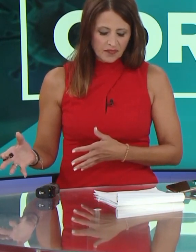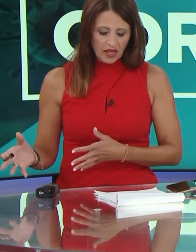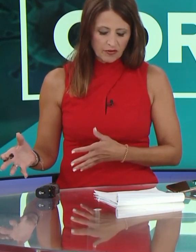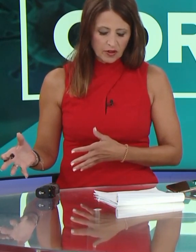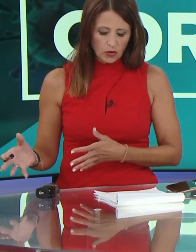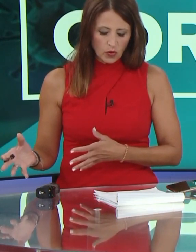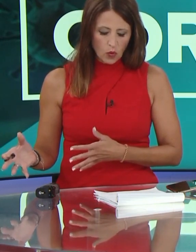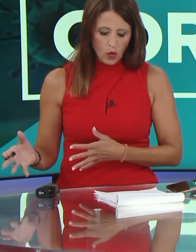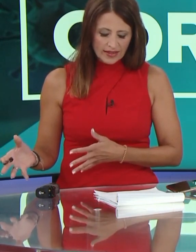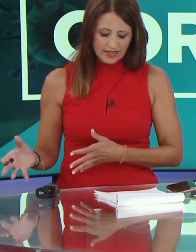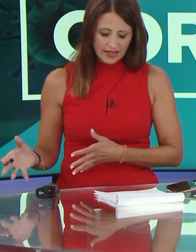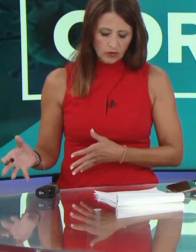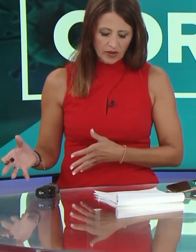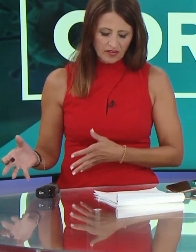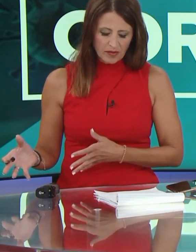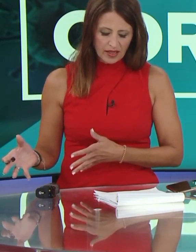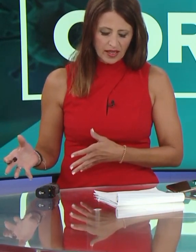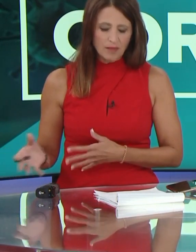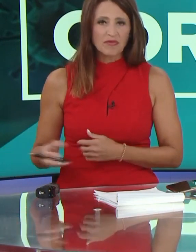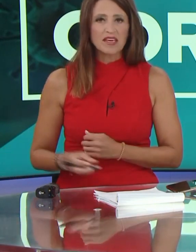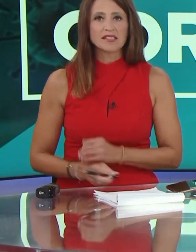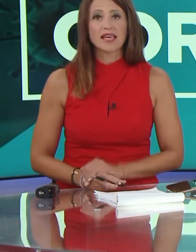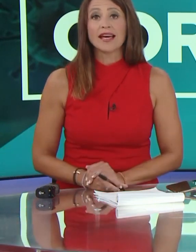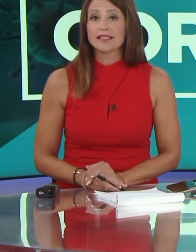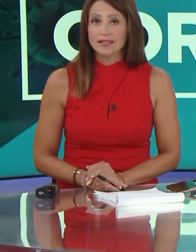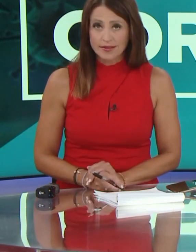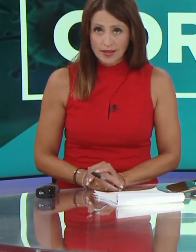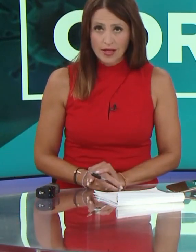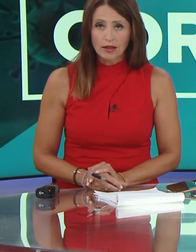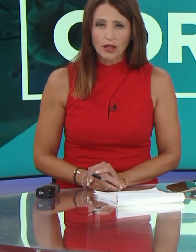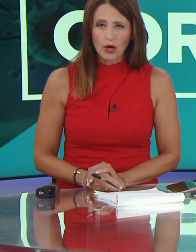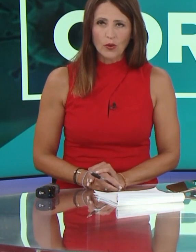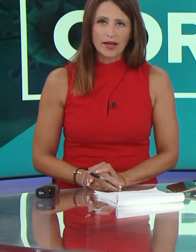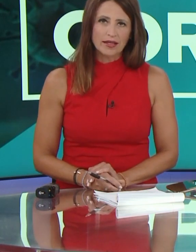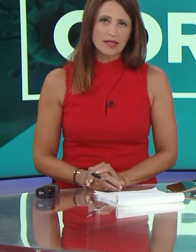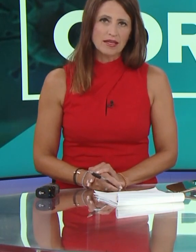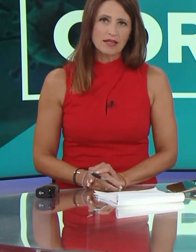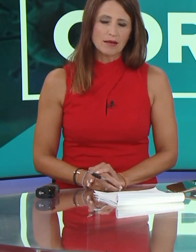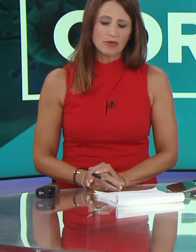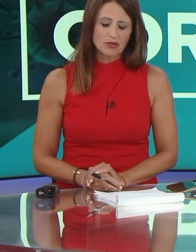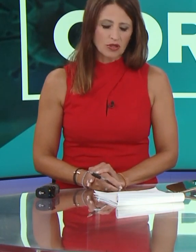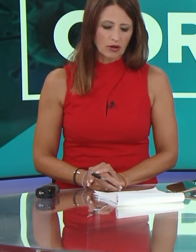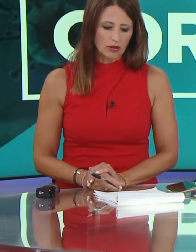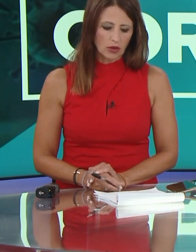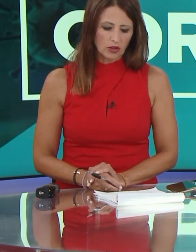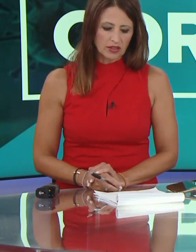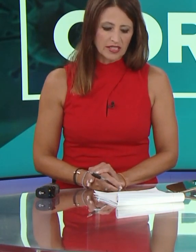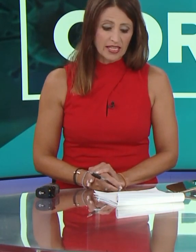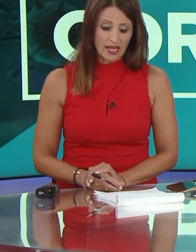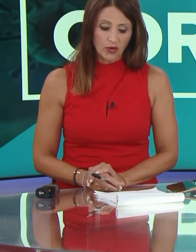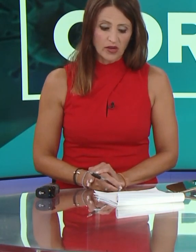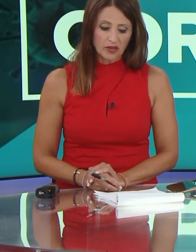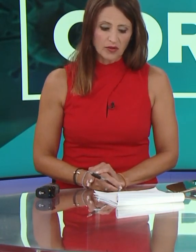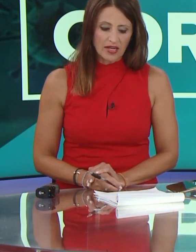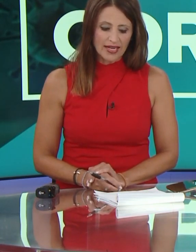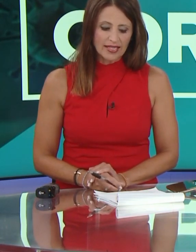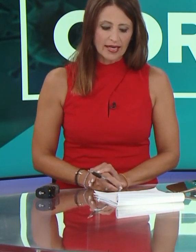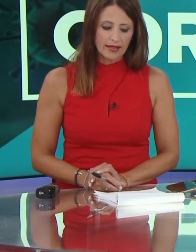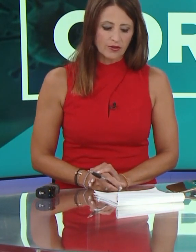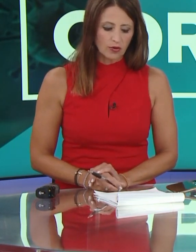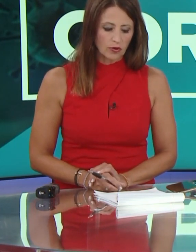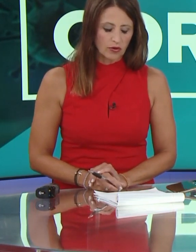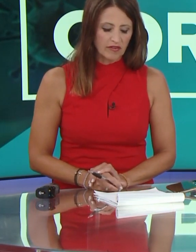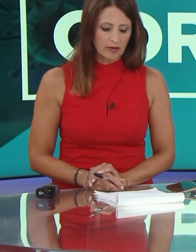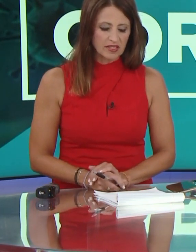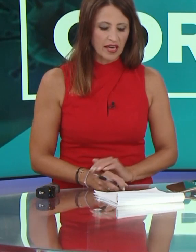said, if you want to get rid of me, keep these cases low. And indeed, the numbers are lower today,